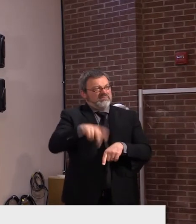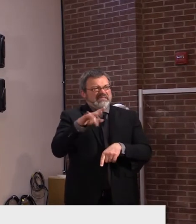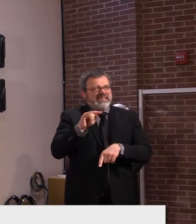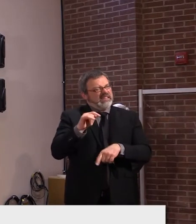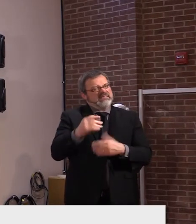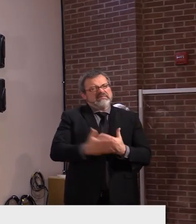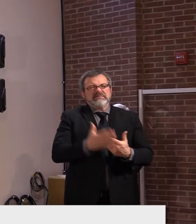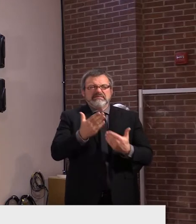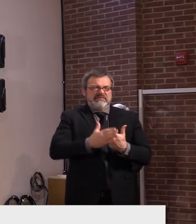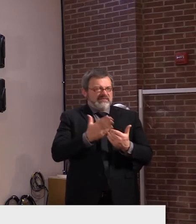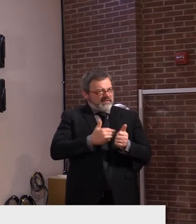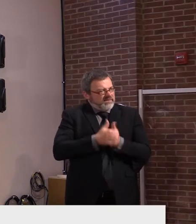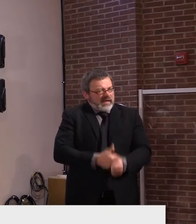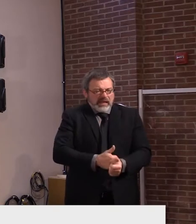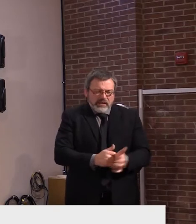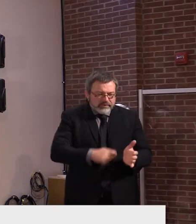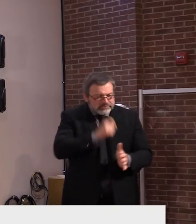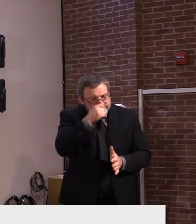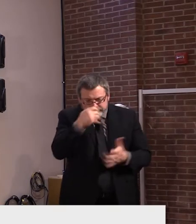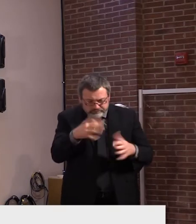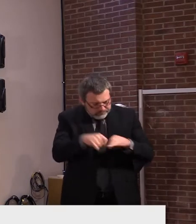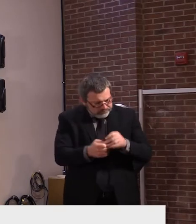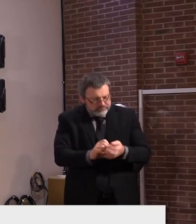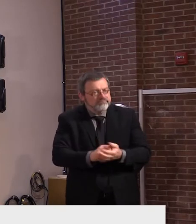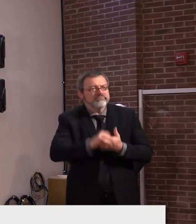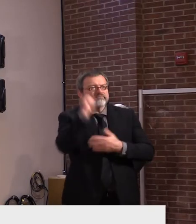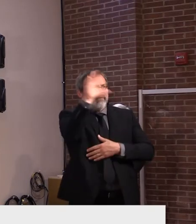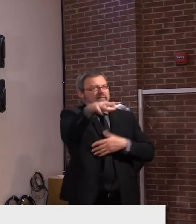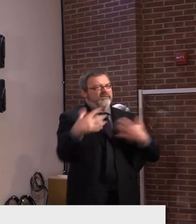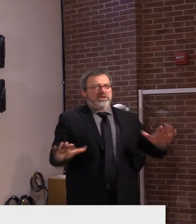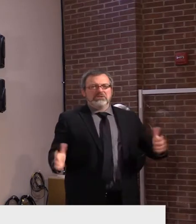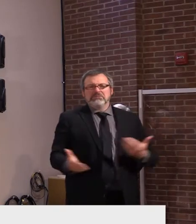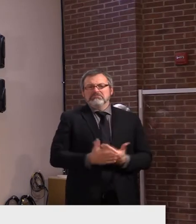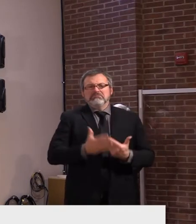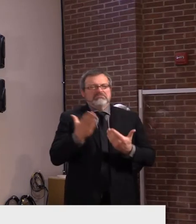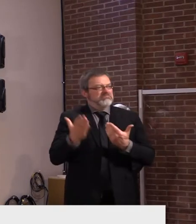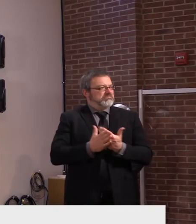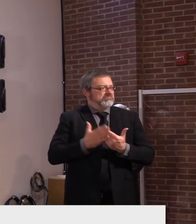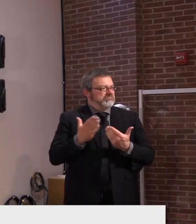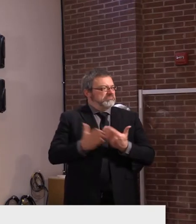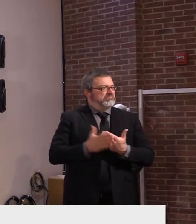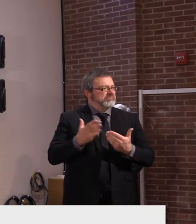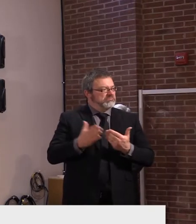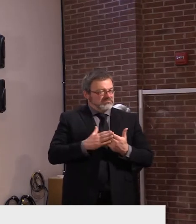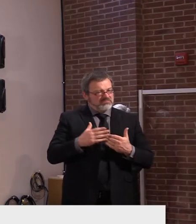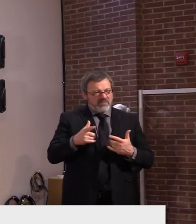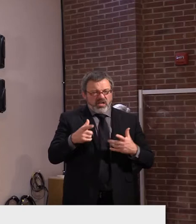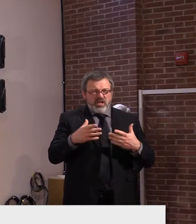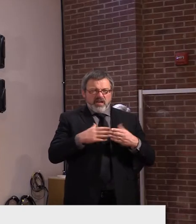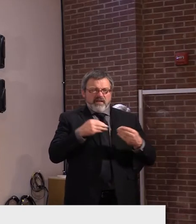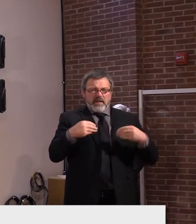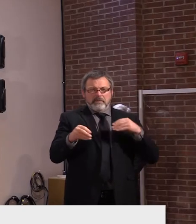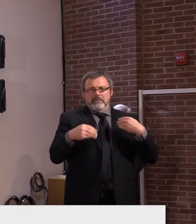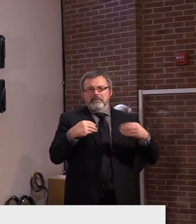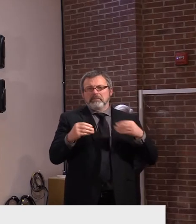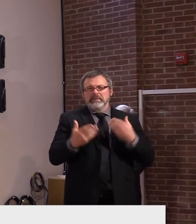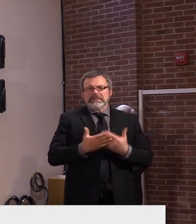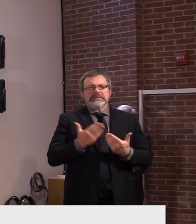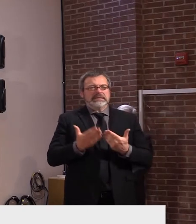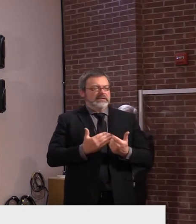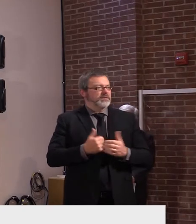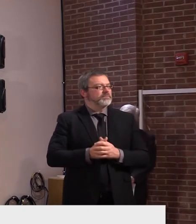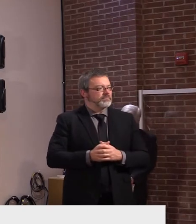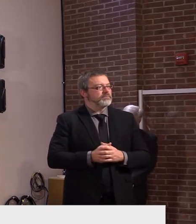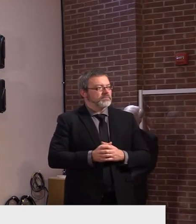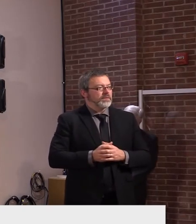clinic, schools have broad flexibility with how to use the kits. All of these response testing tools complement